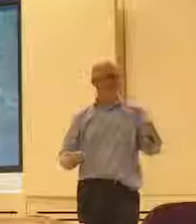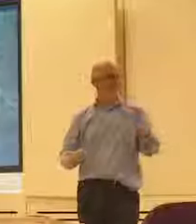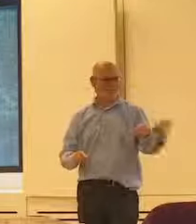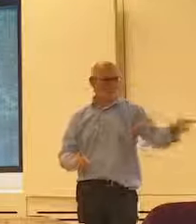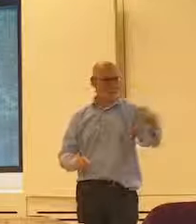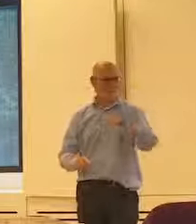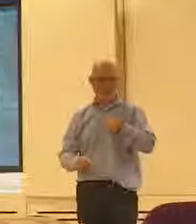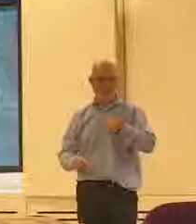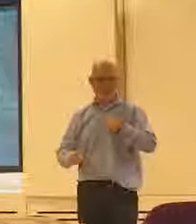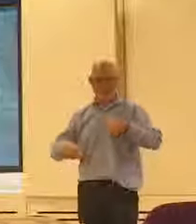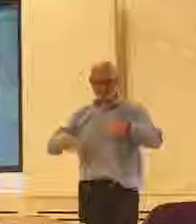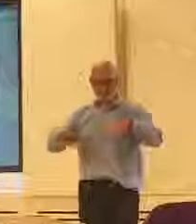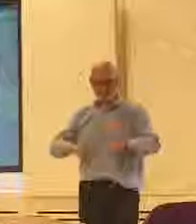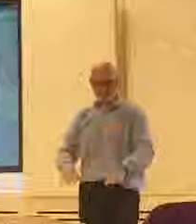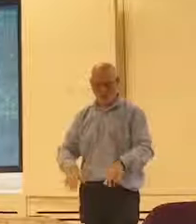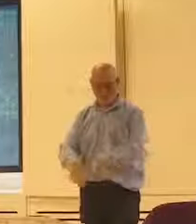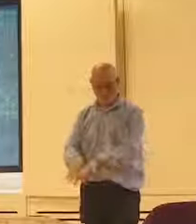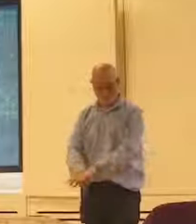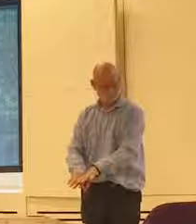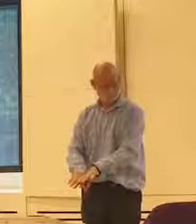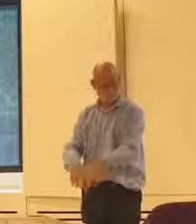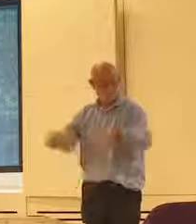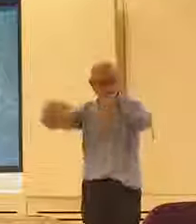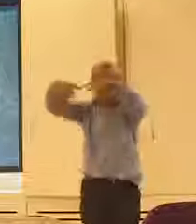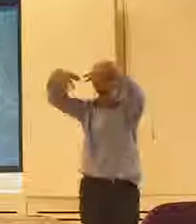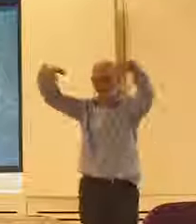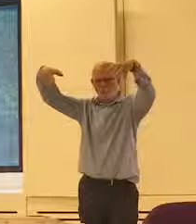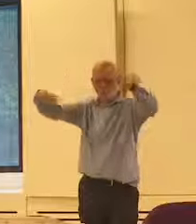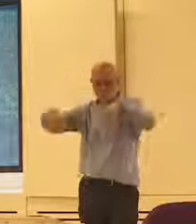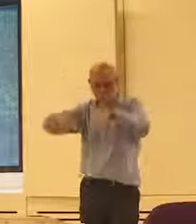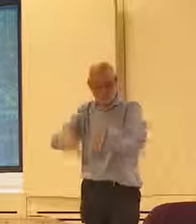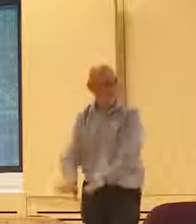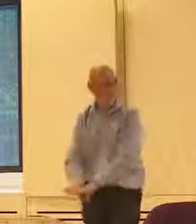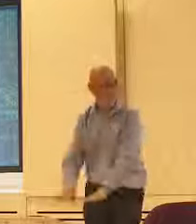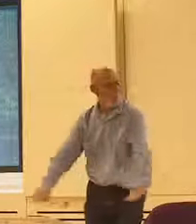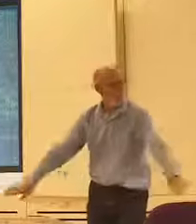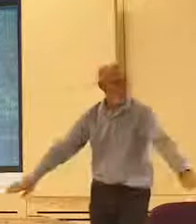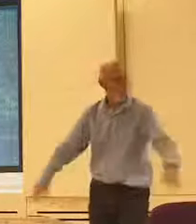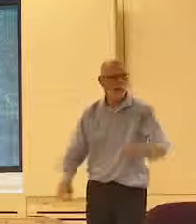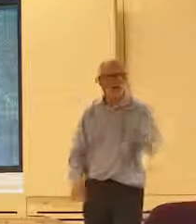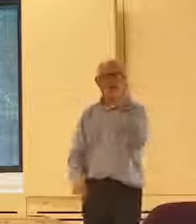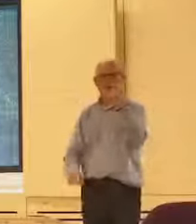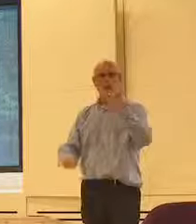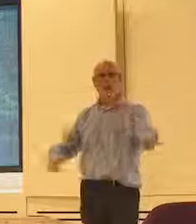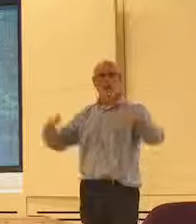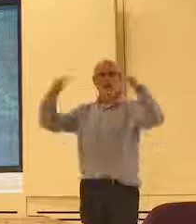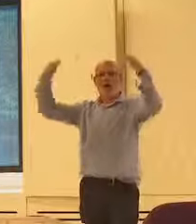Well, looking at the cut, let's go back to thinking